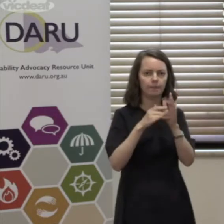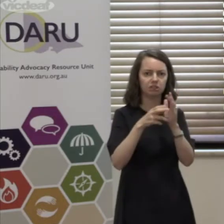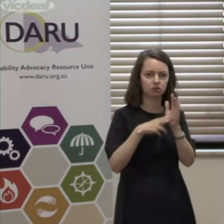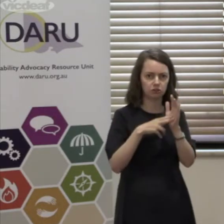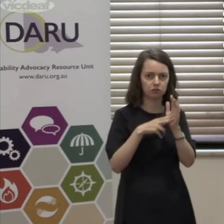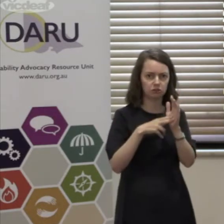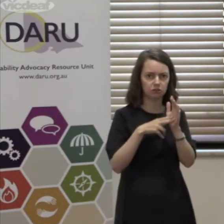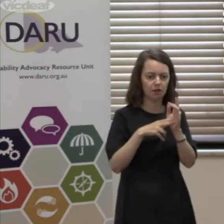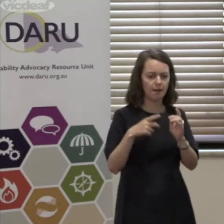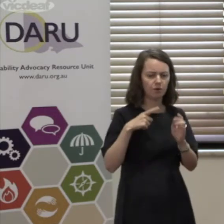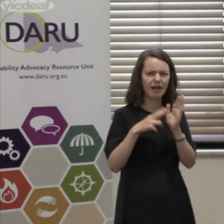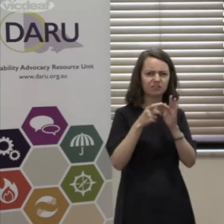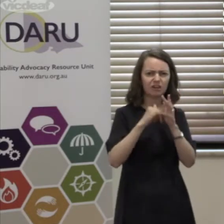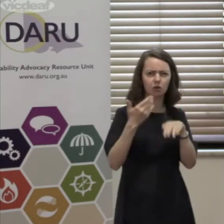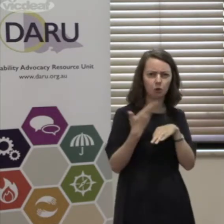of,